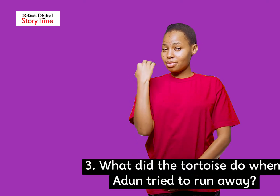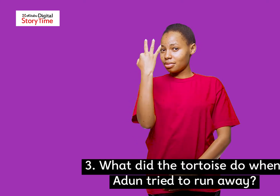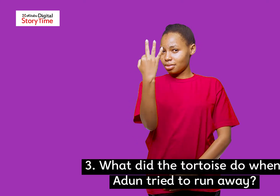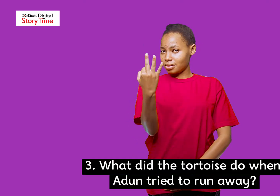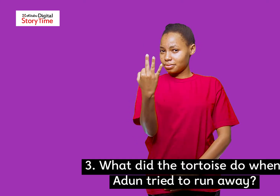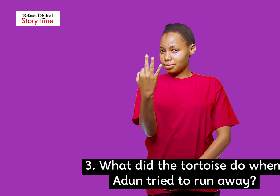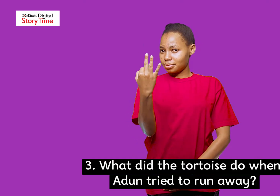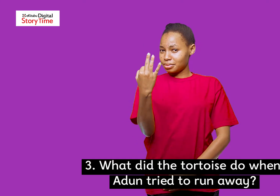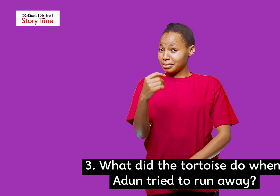Number 3.